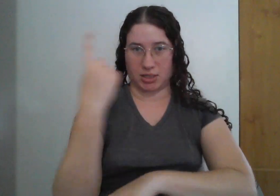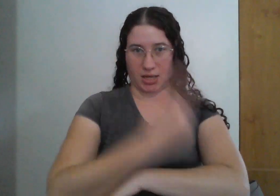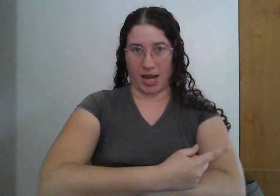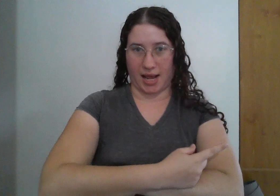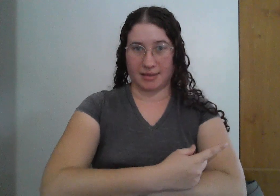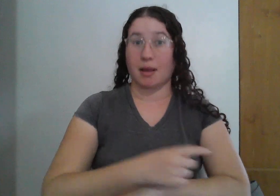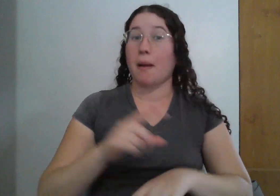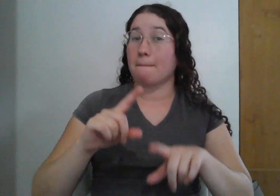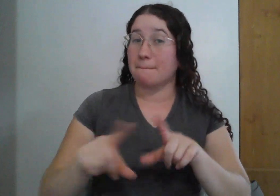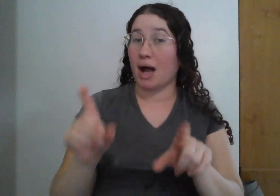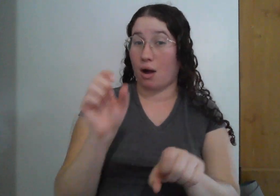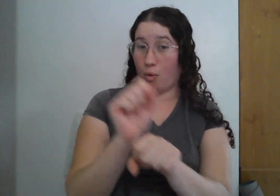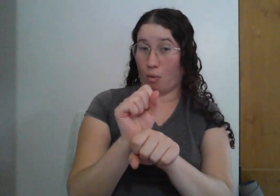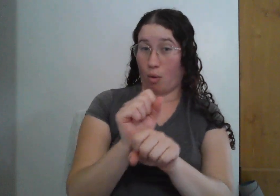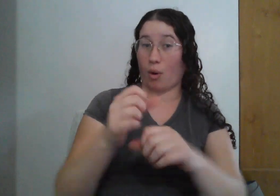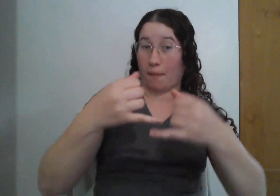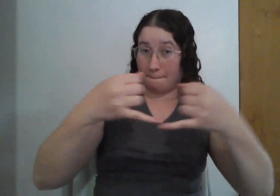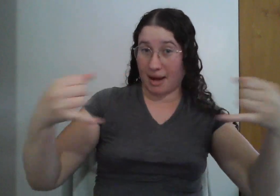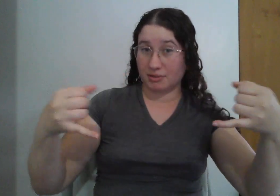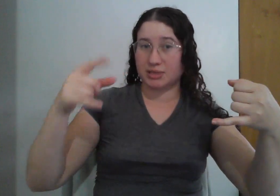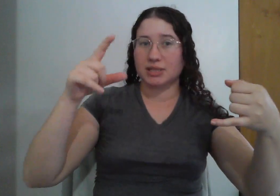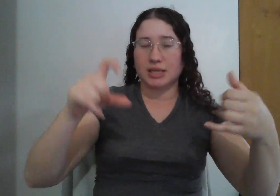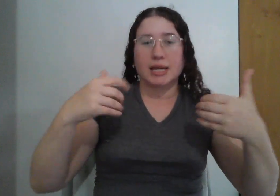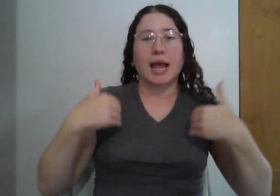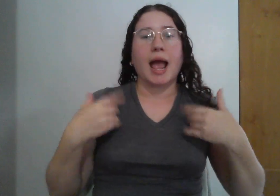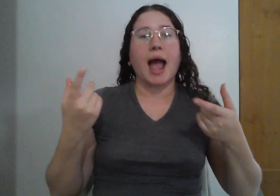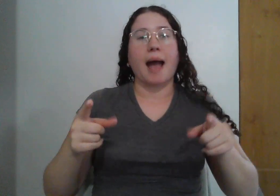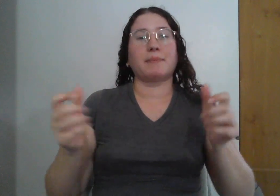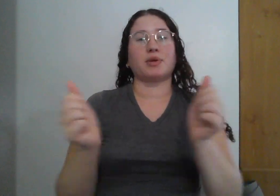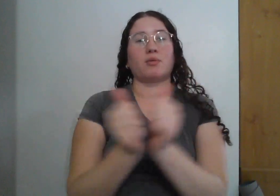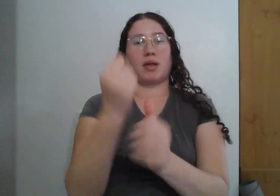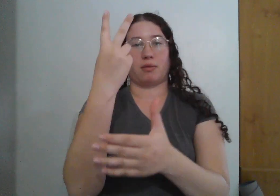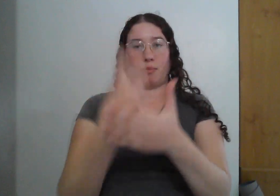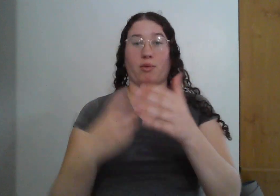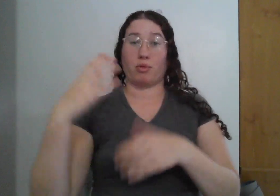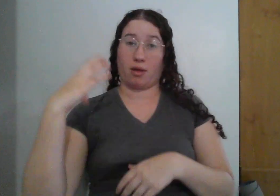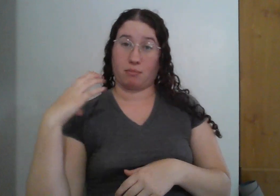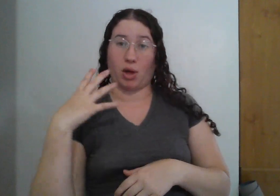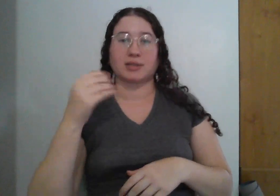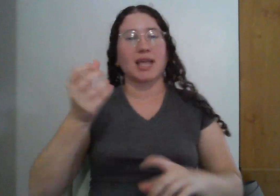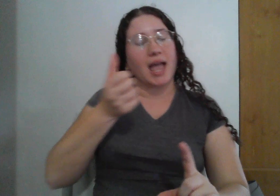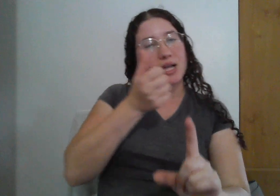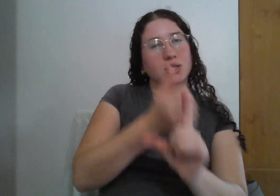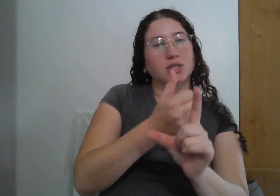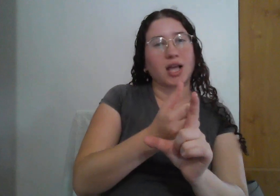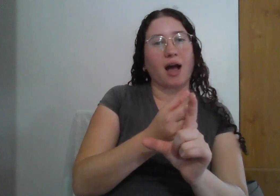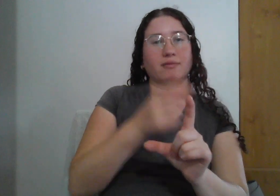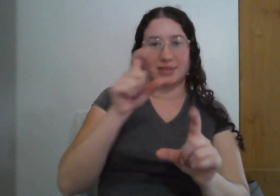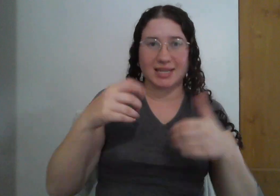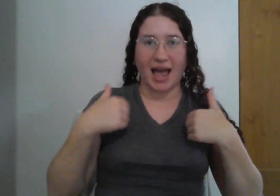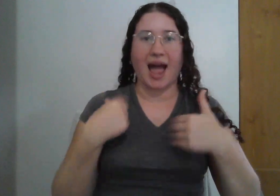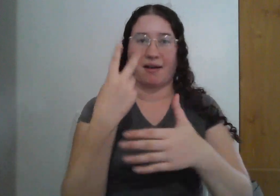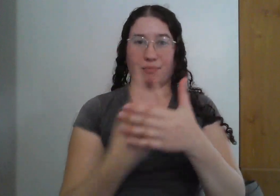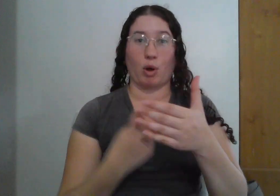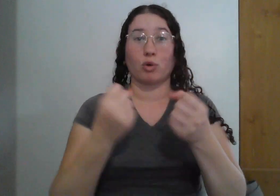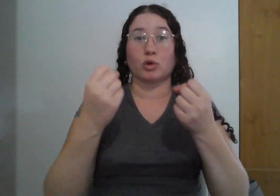boundaries need to be a two-way street. Boundaries for your employer and boundaries for you. Setting them can